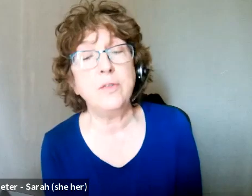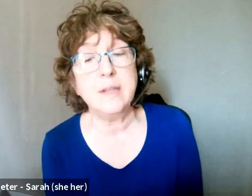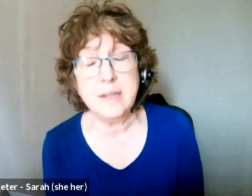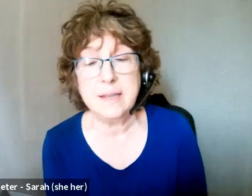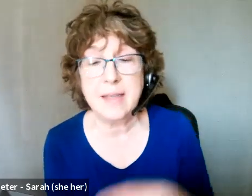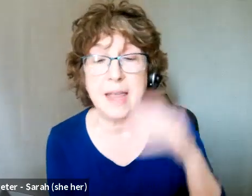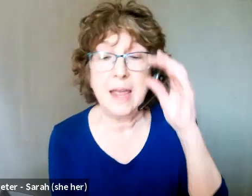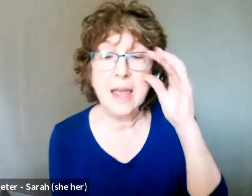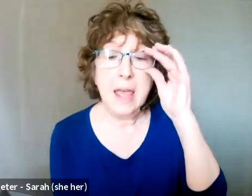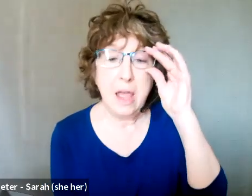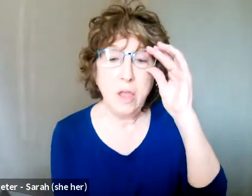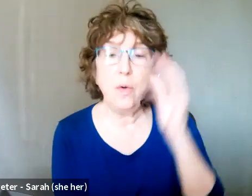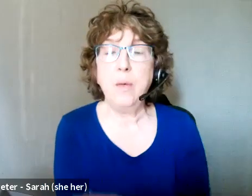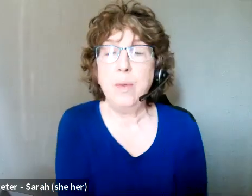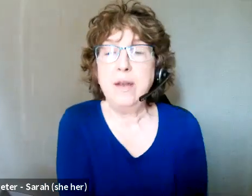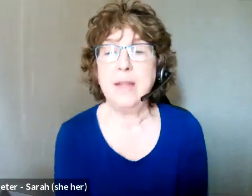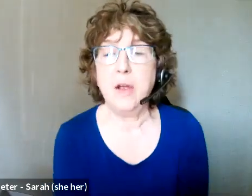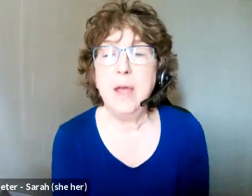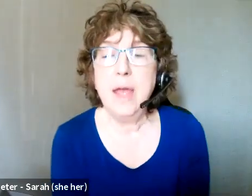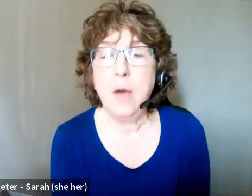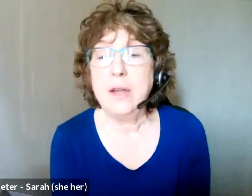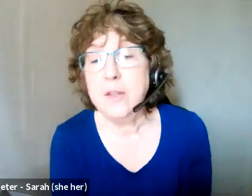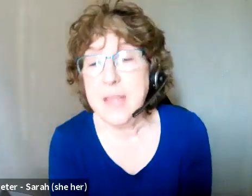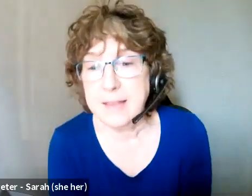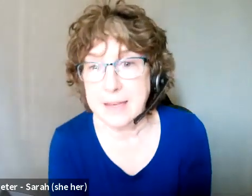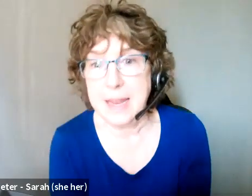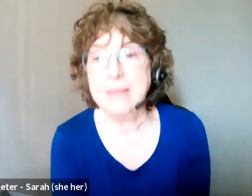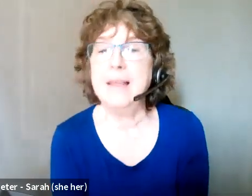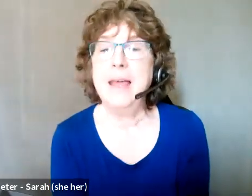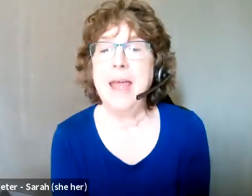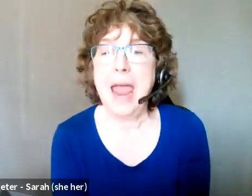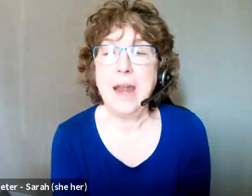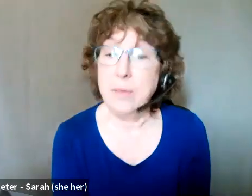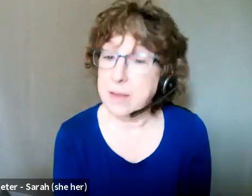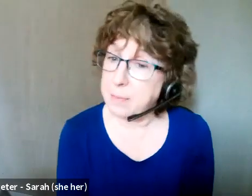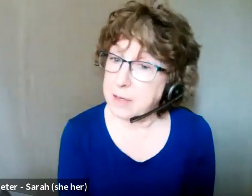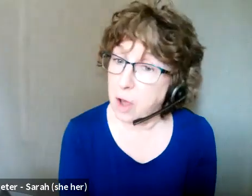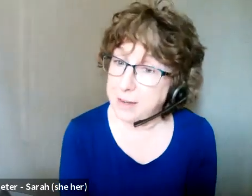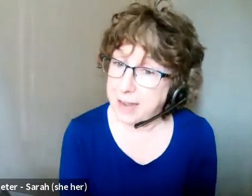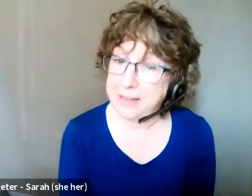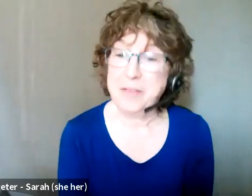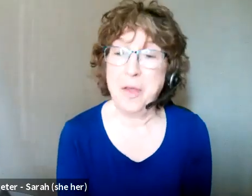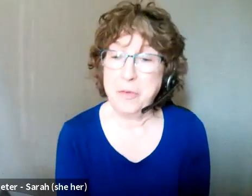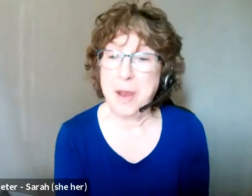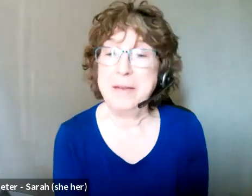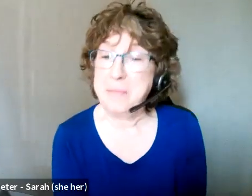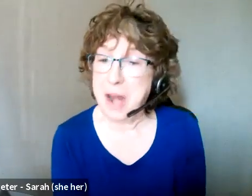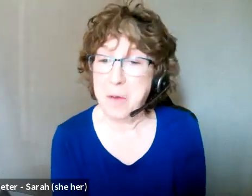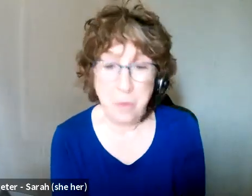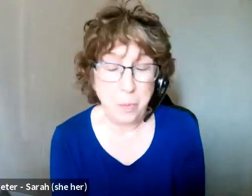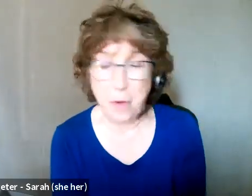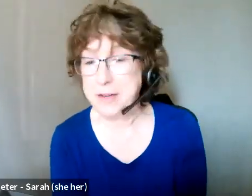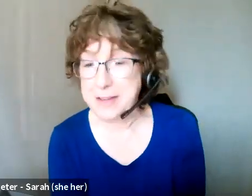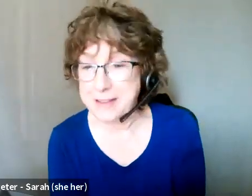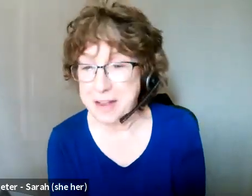about Gallaudet University in Washington, D.C. So I went there. Oh, I took the SATs and I was accepted to